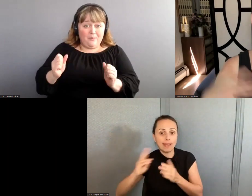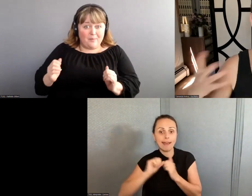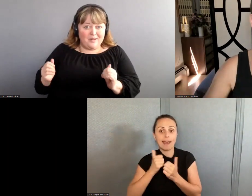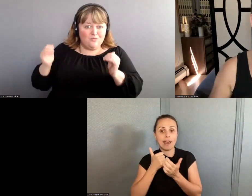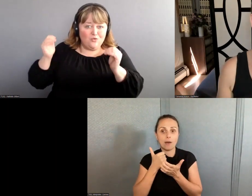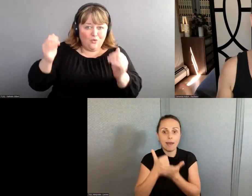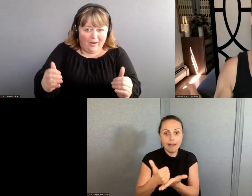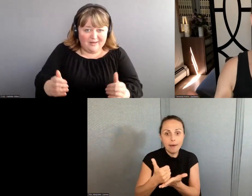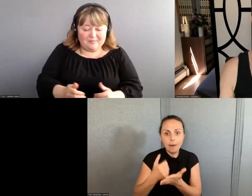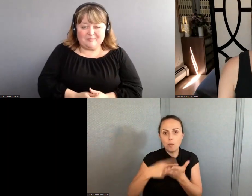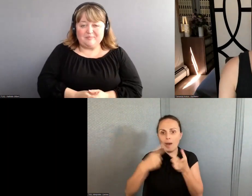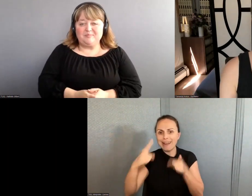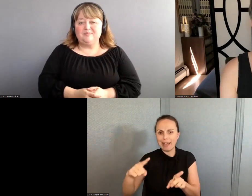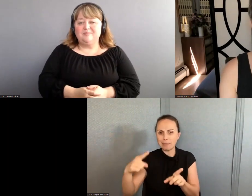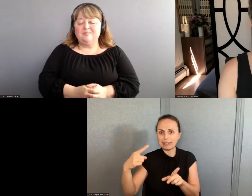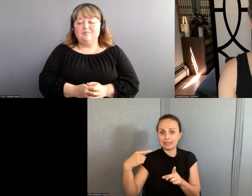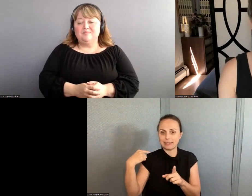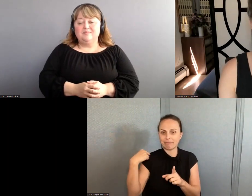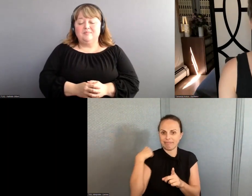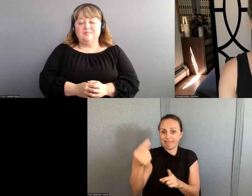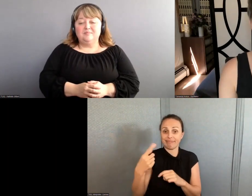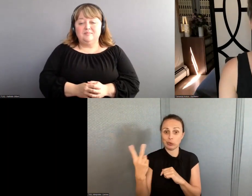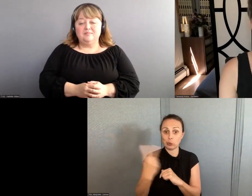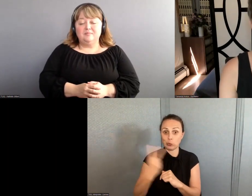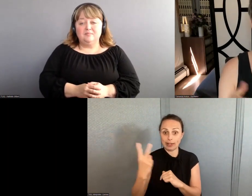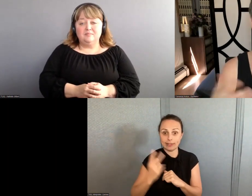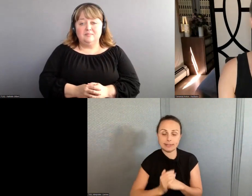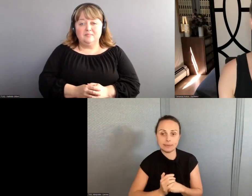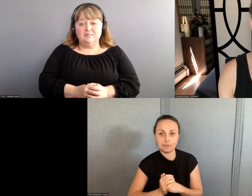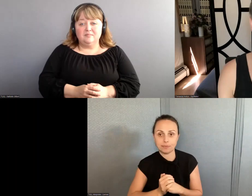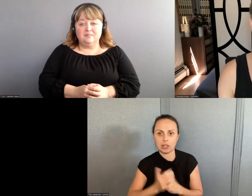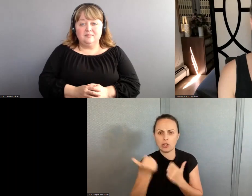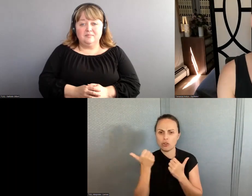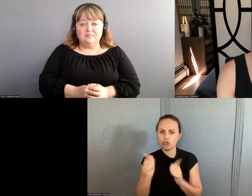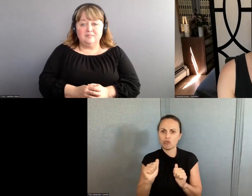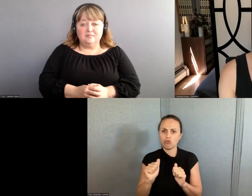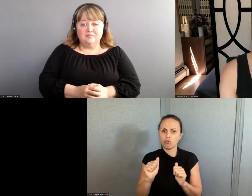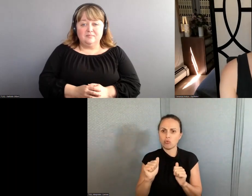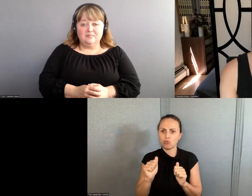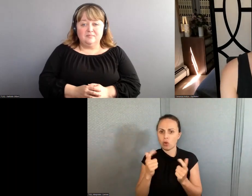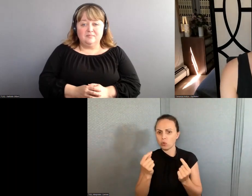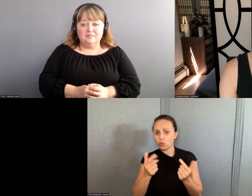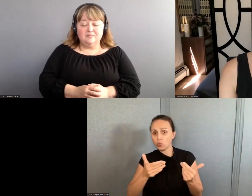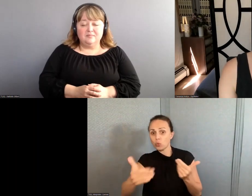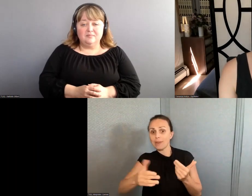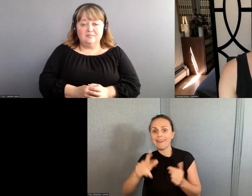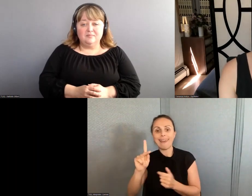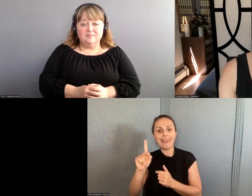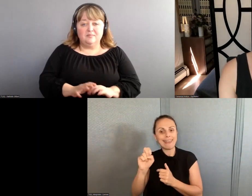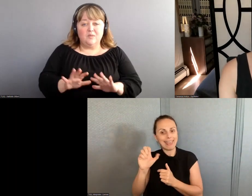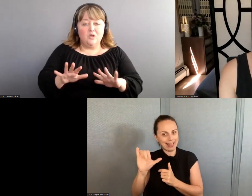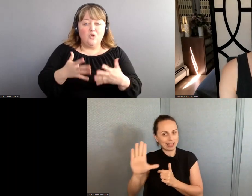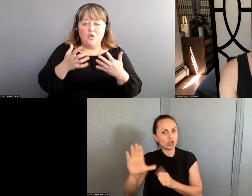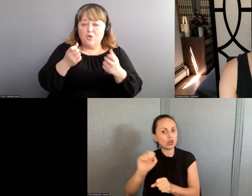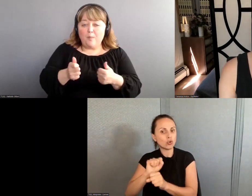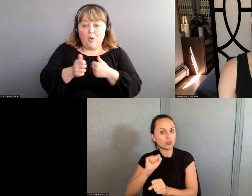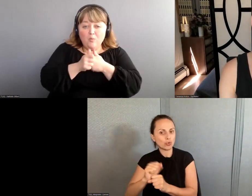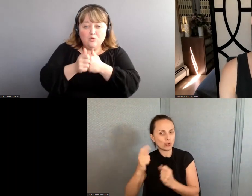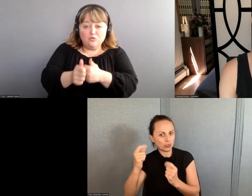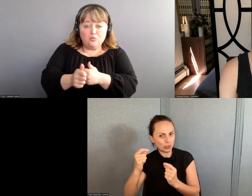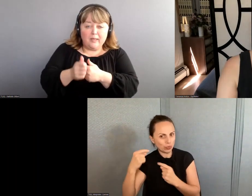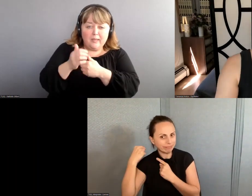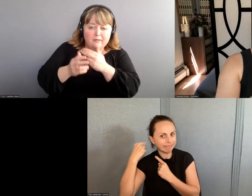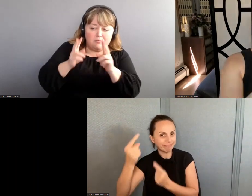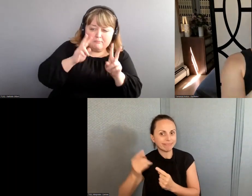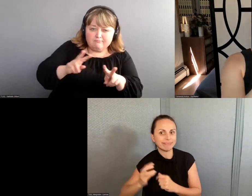what happened over the course of these 2 days to travel is the work that Kelly has been doing, Chia Tumka,